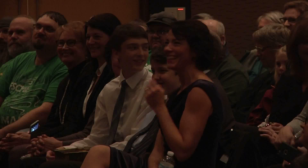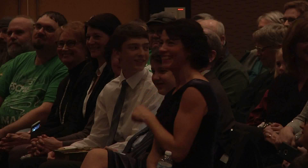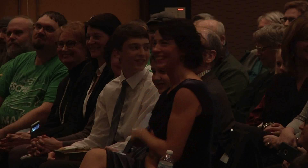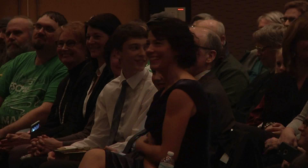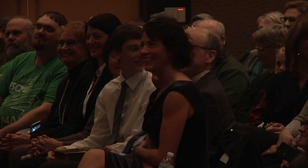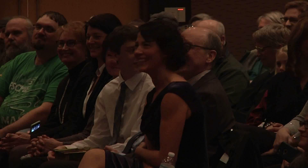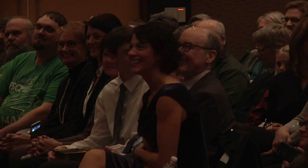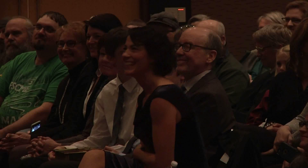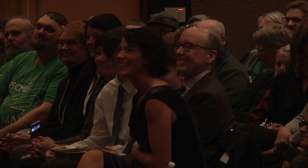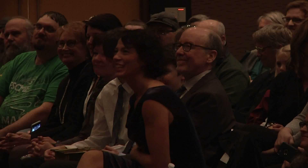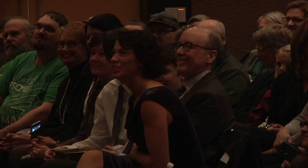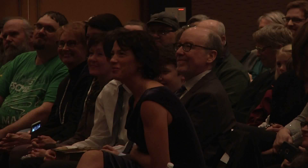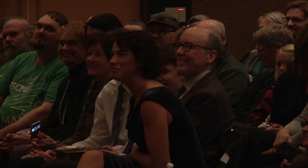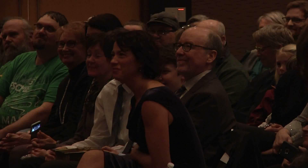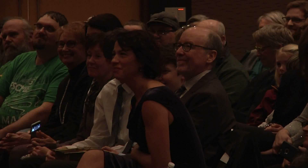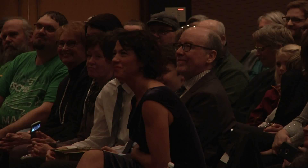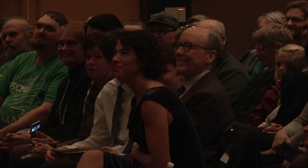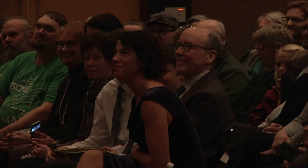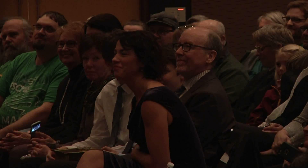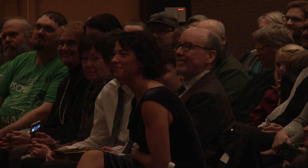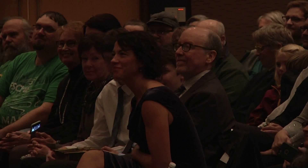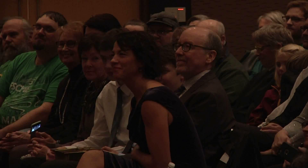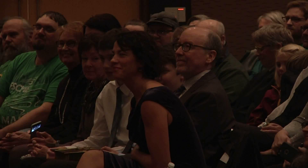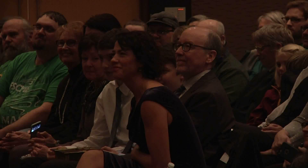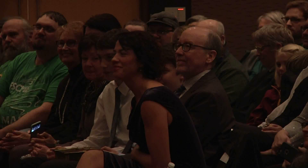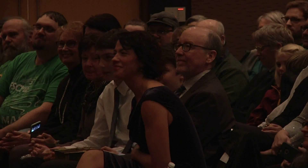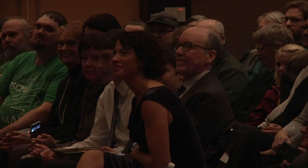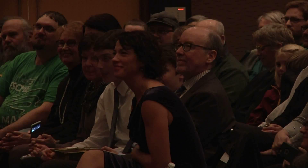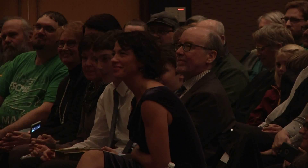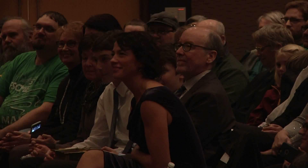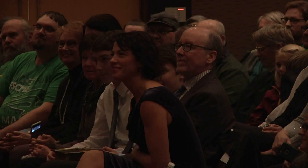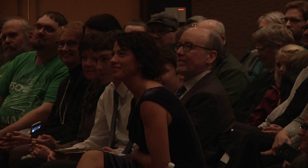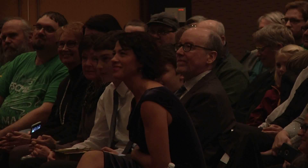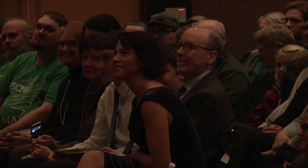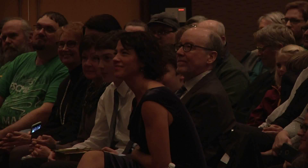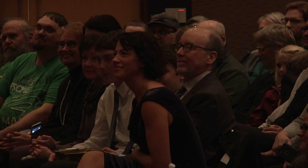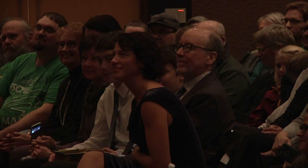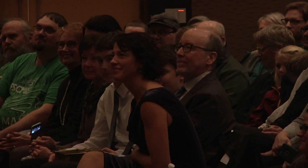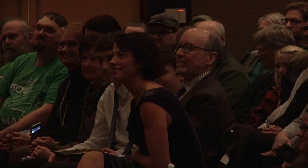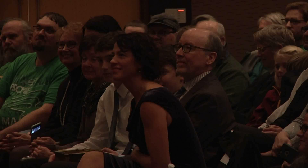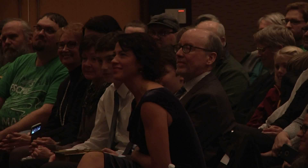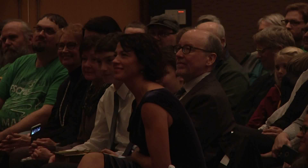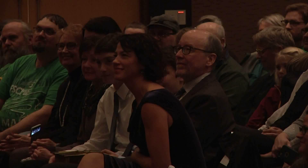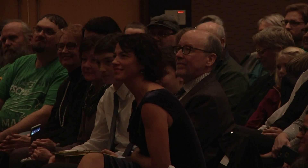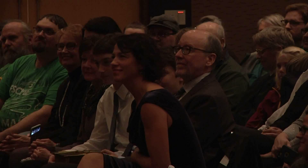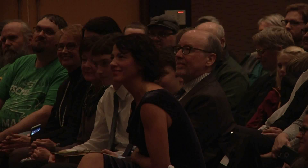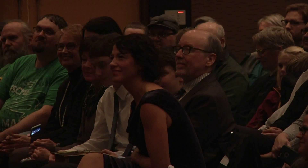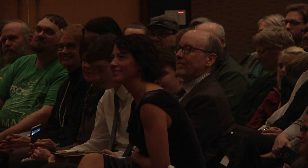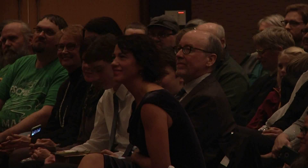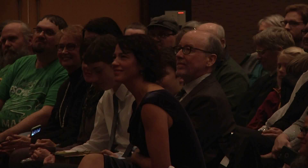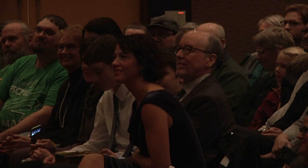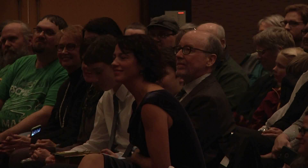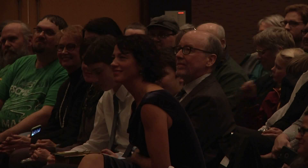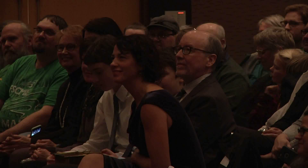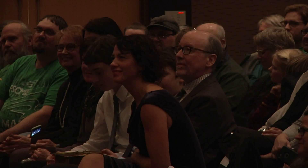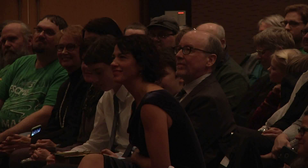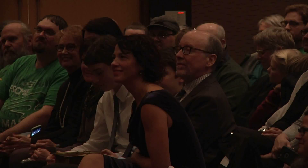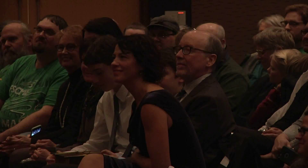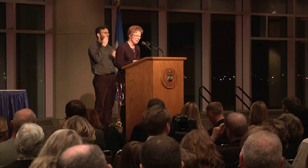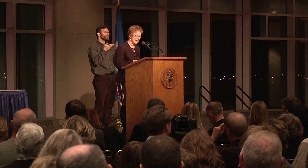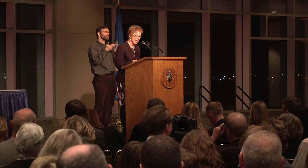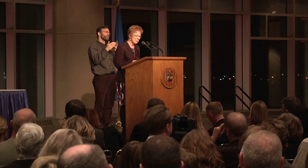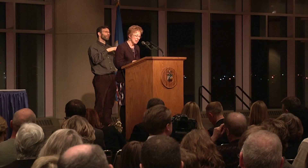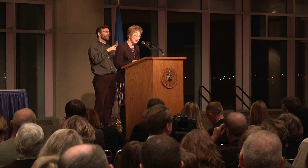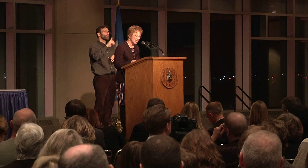people, myself included, she fell in love with the city and decided to stay here and make it her home. She has served